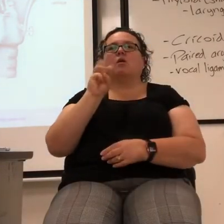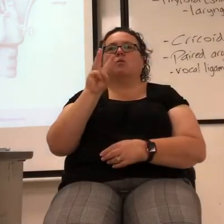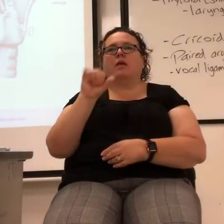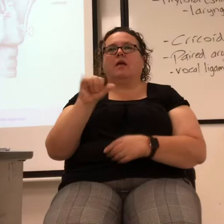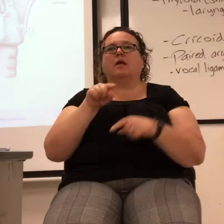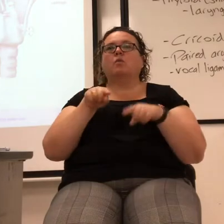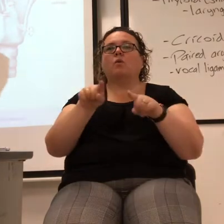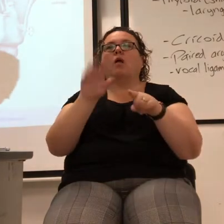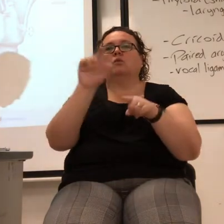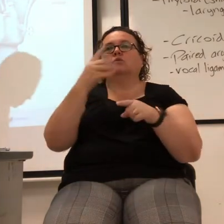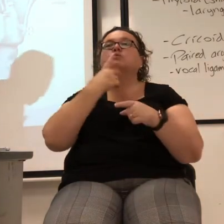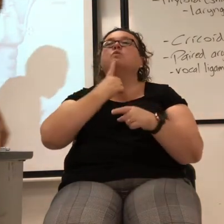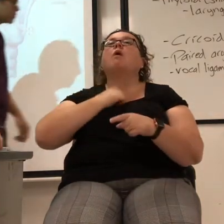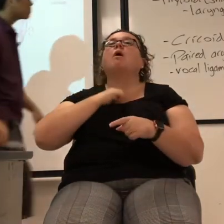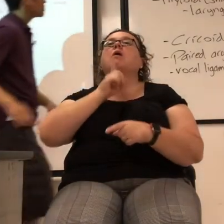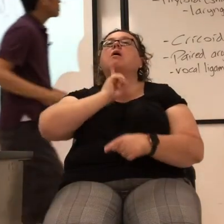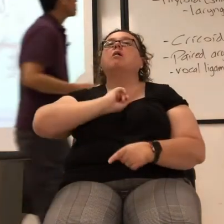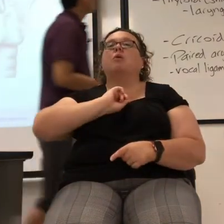swallowing.